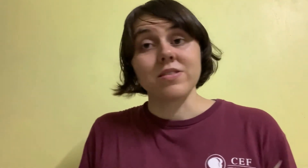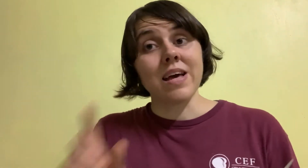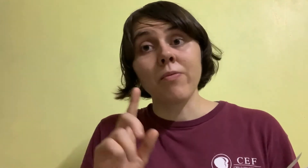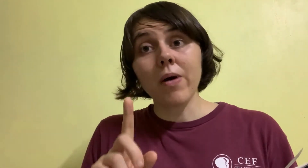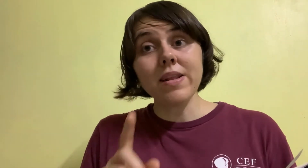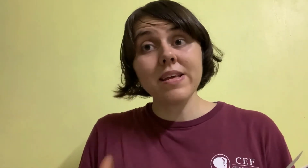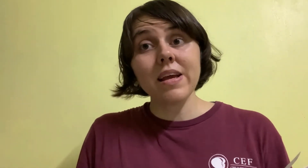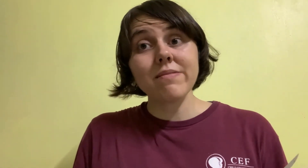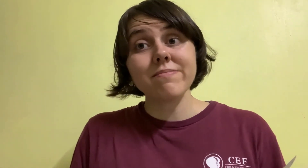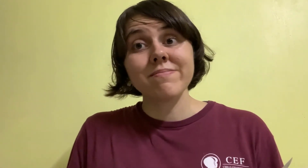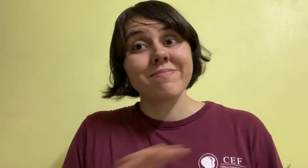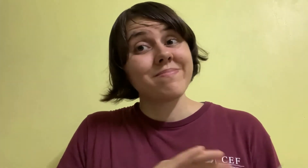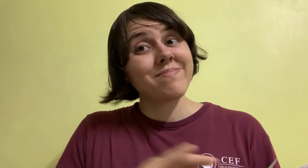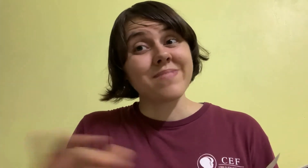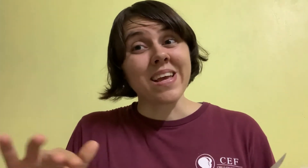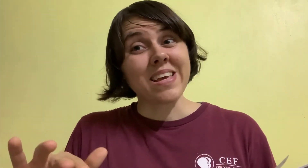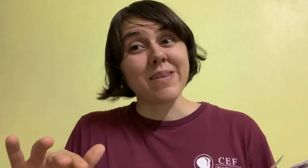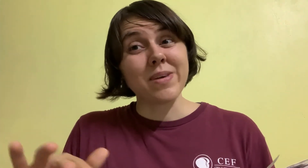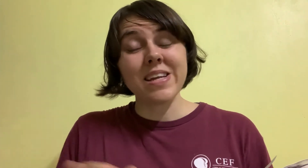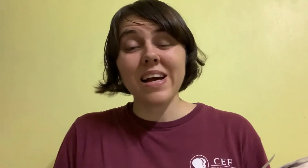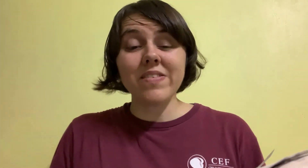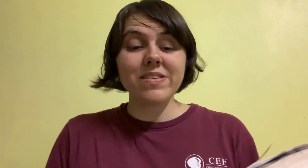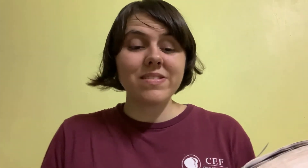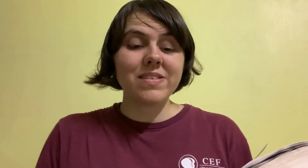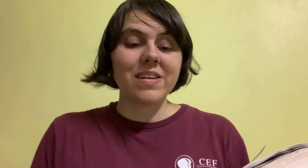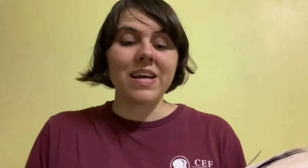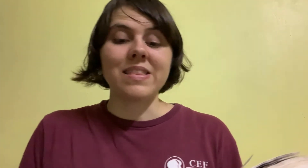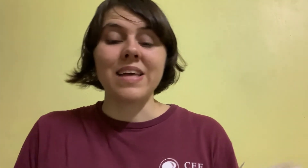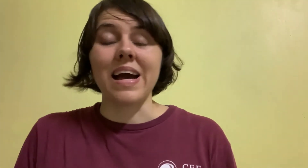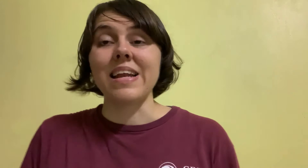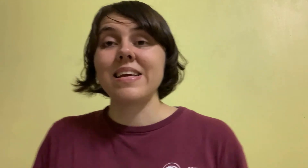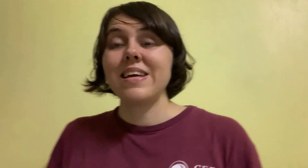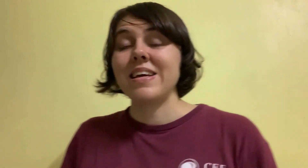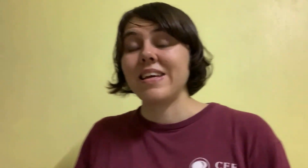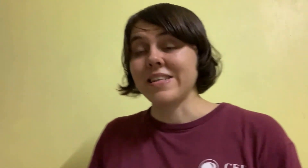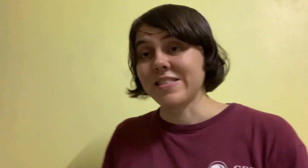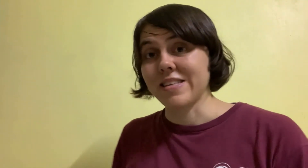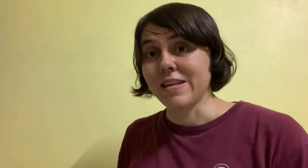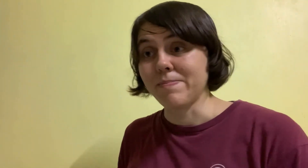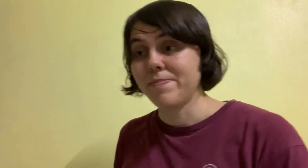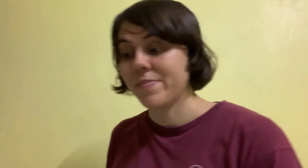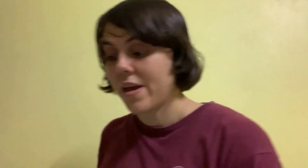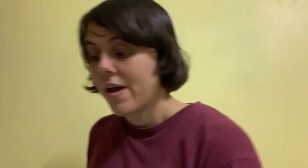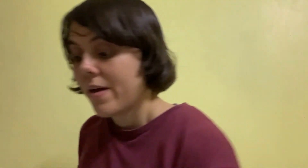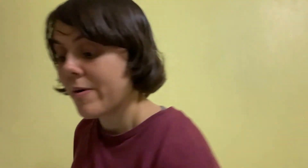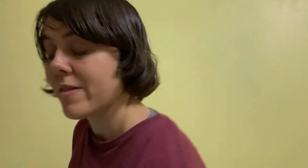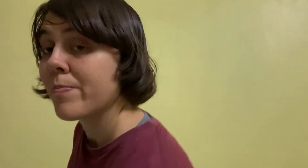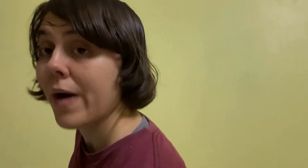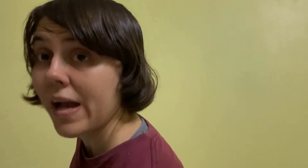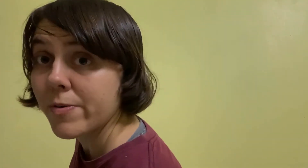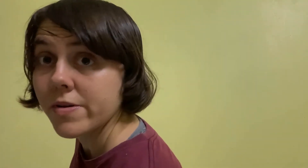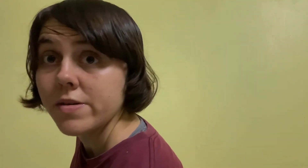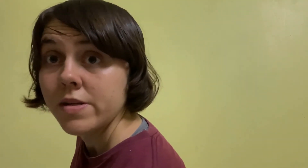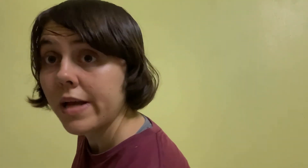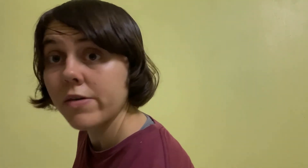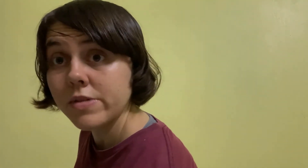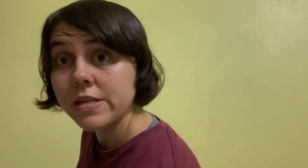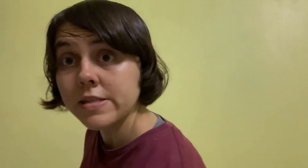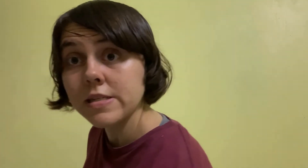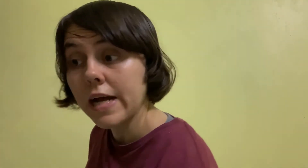that one thing that can't be in heaven, and that is sin. But the Bible, not only does it tell